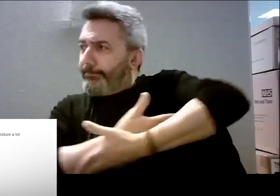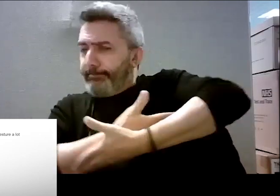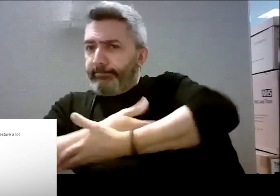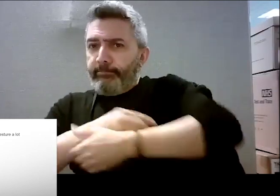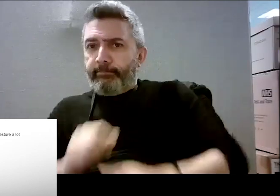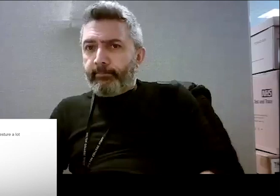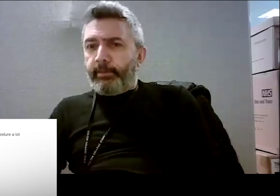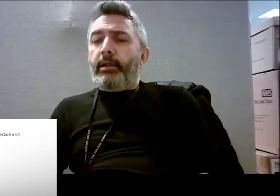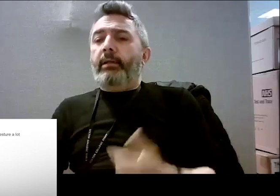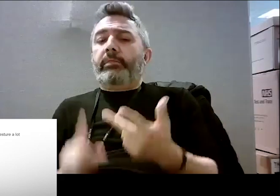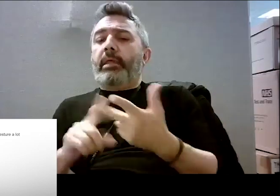maybe.